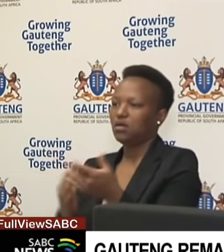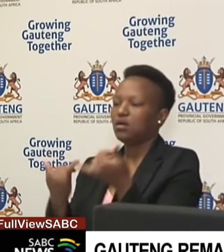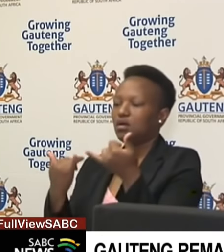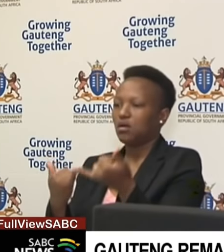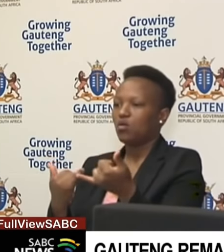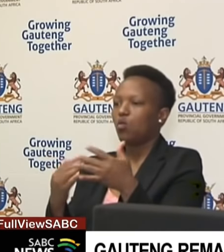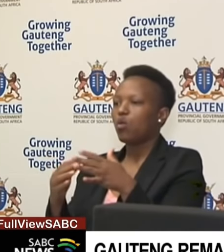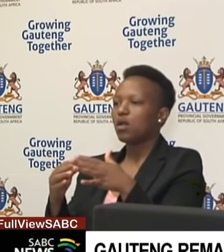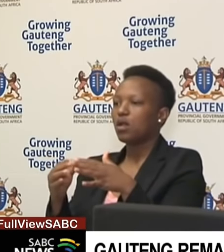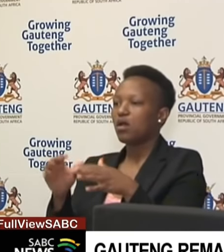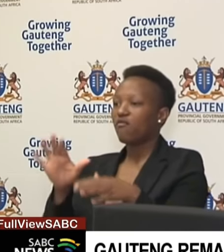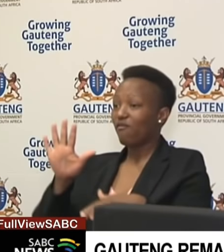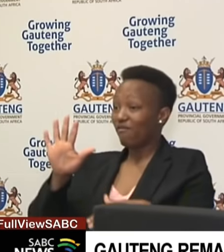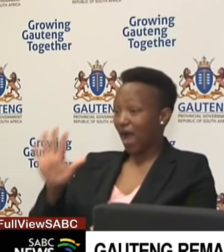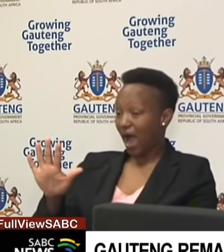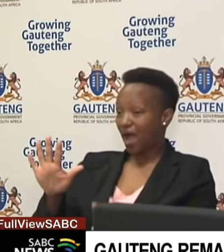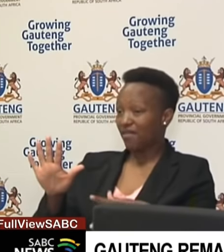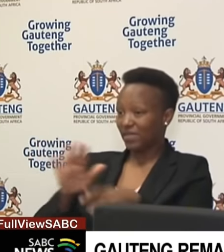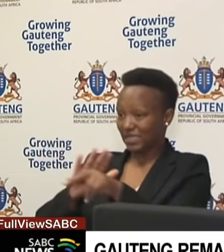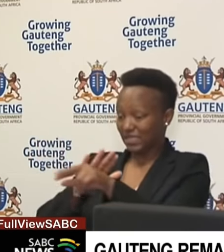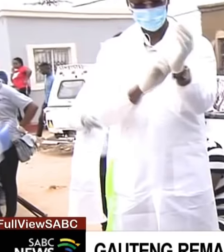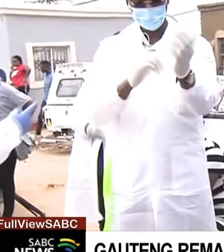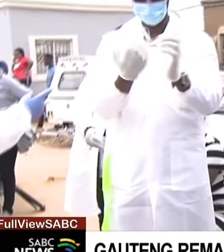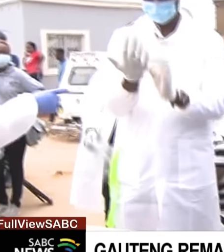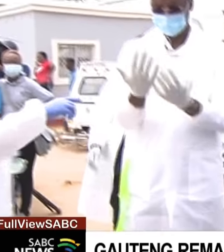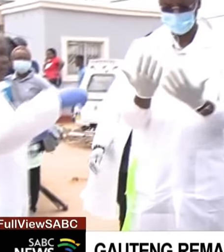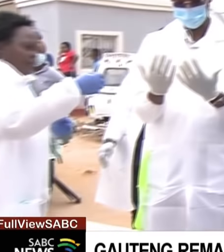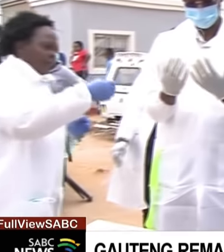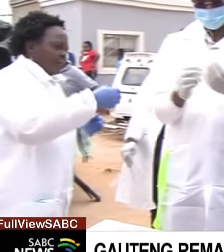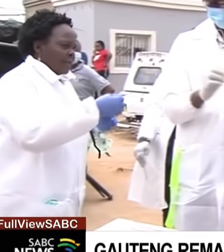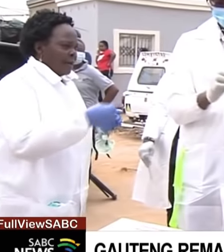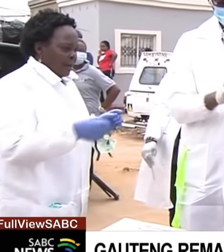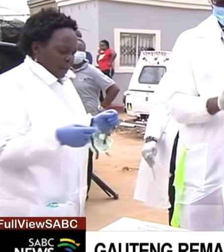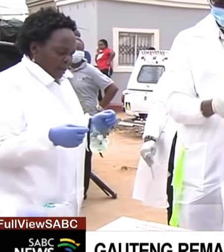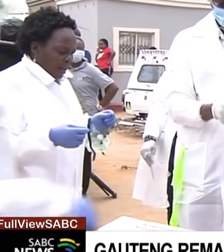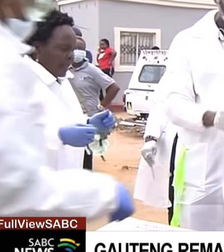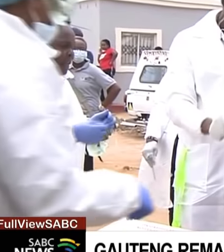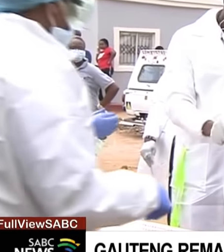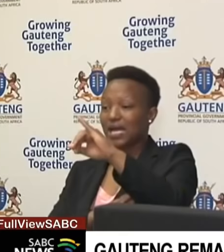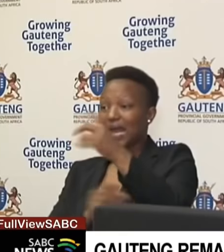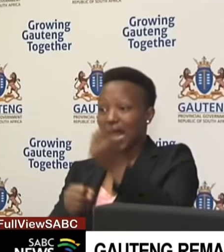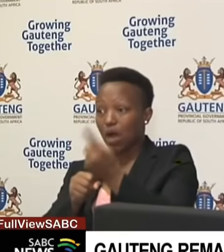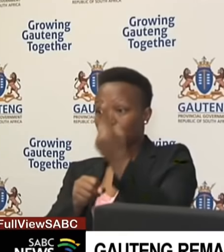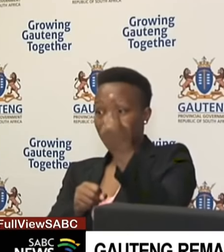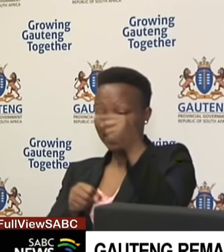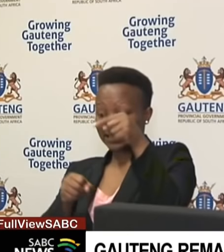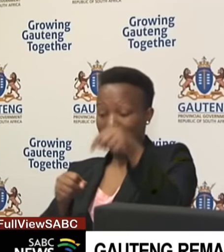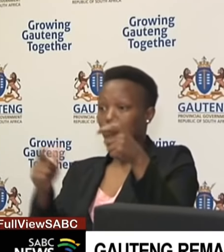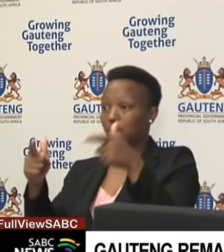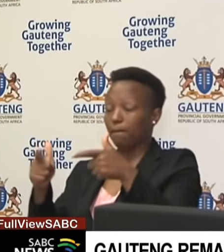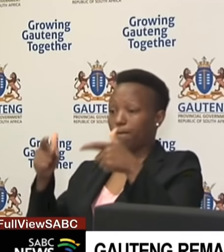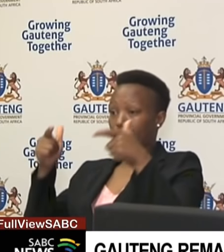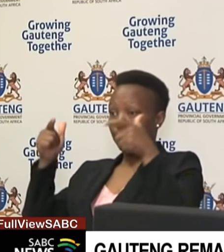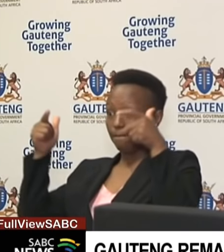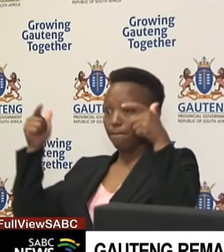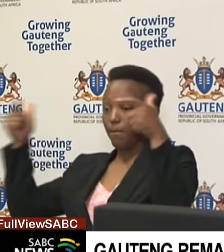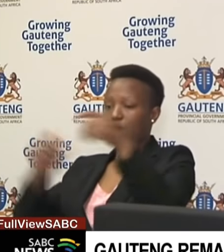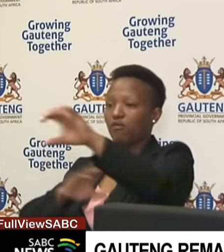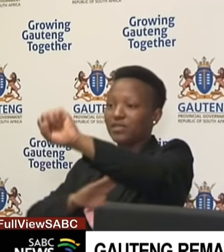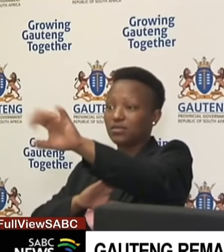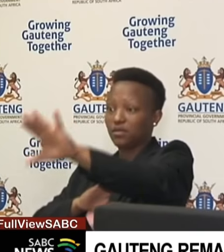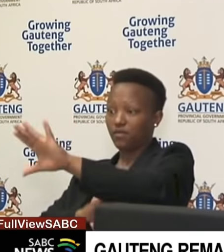these 5 districts in Gauteng. So if Gauteng is the epicenter of COVID-19 in the